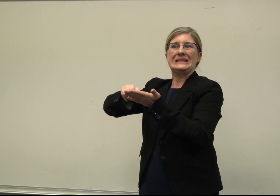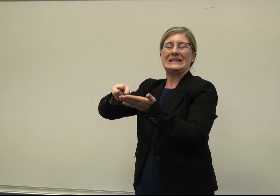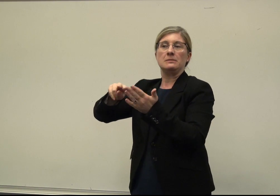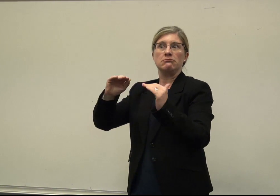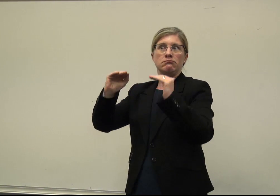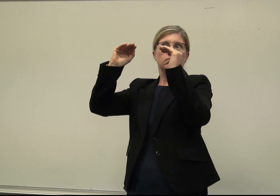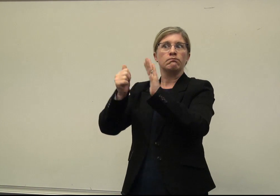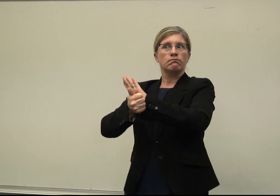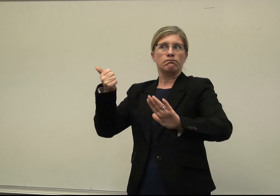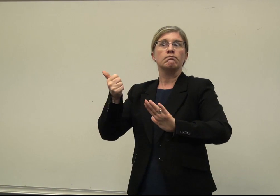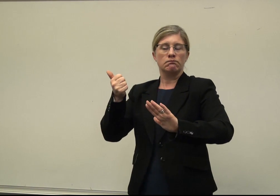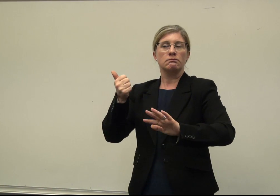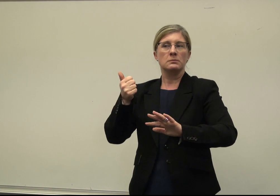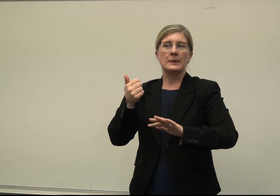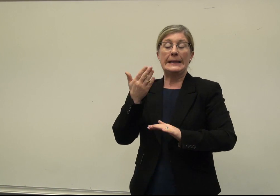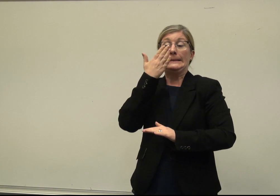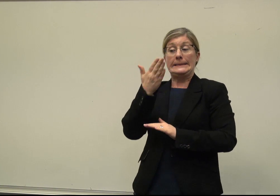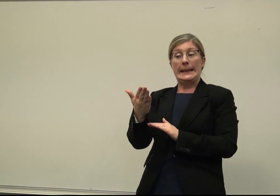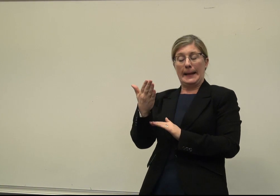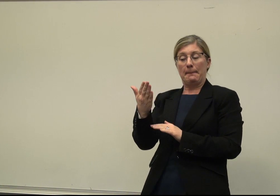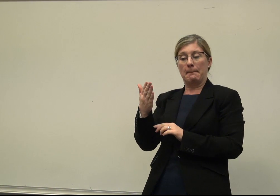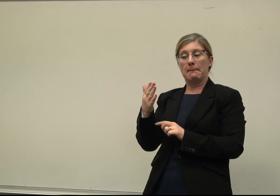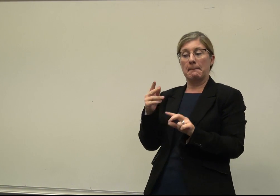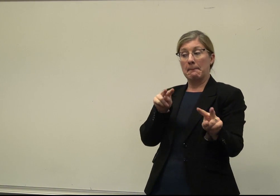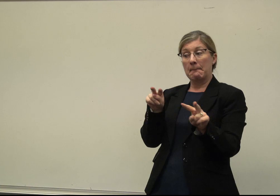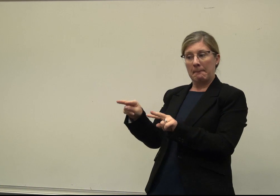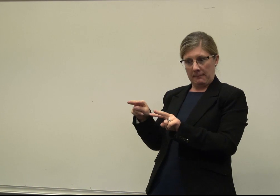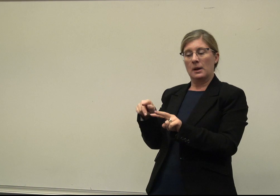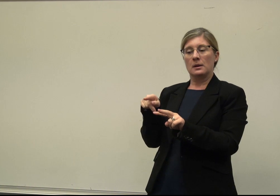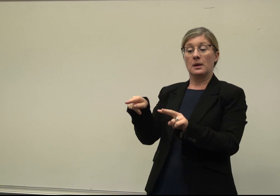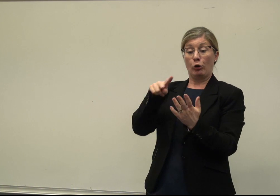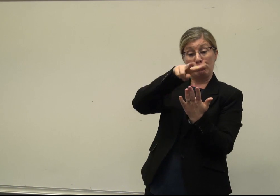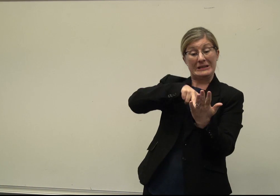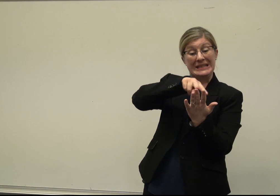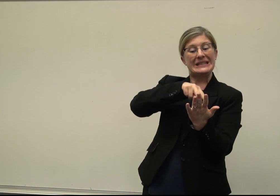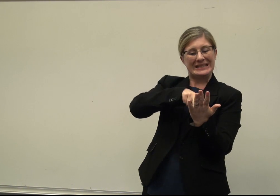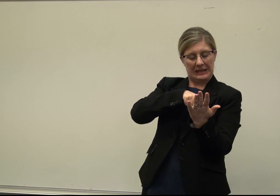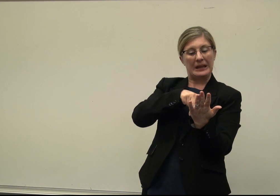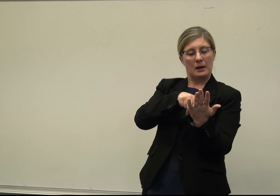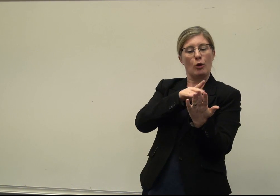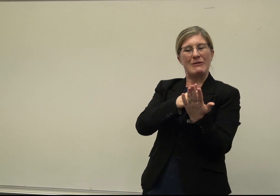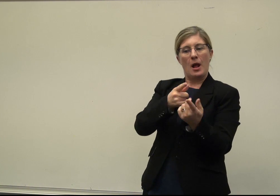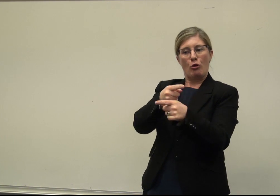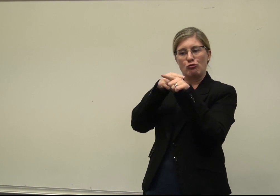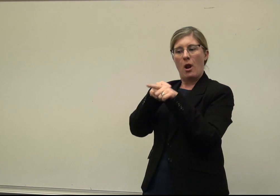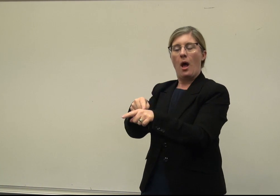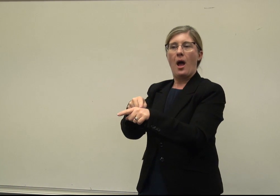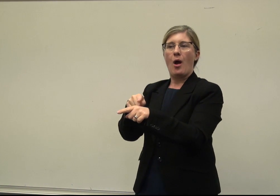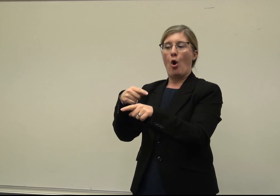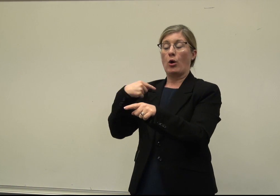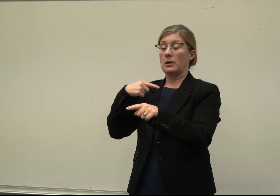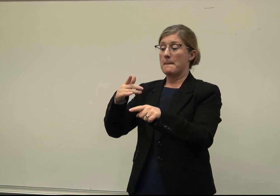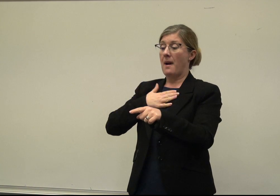seems that good reading abilities are based primarily on proficiency in the primary language,